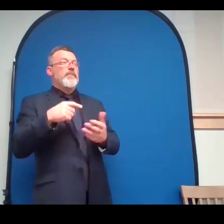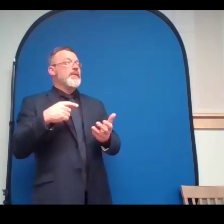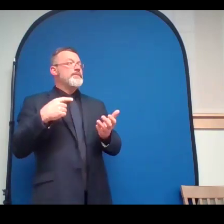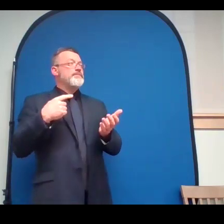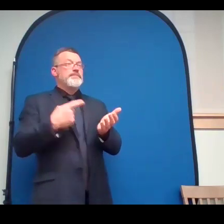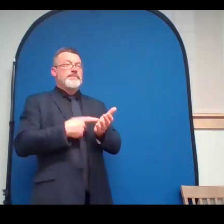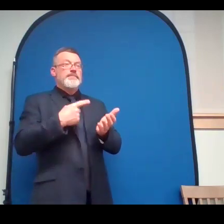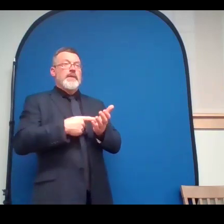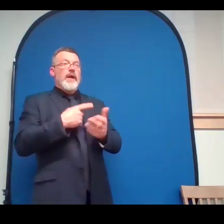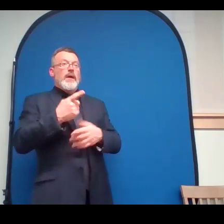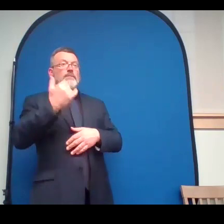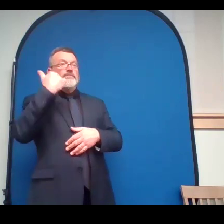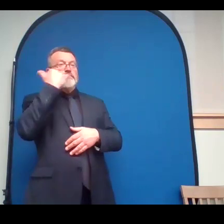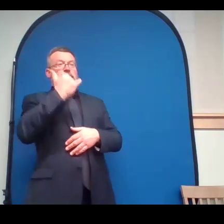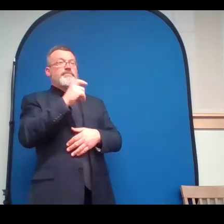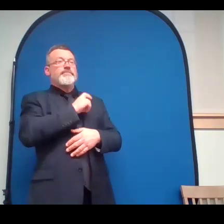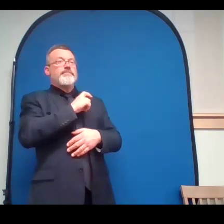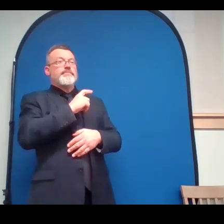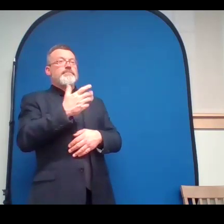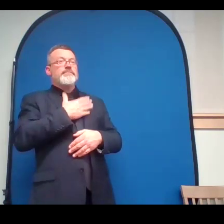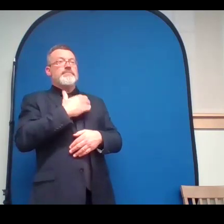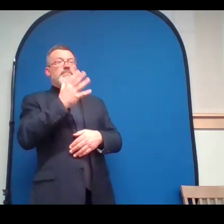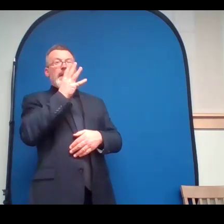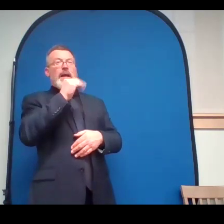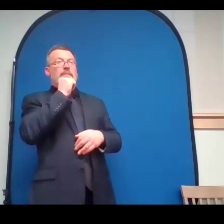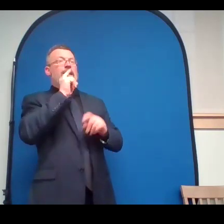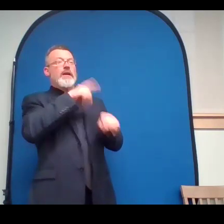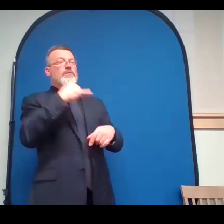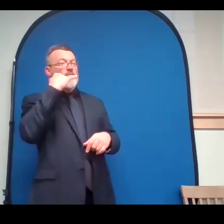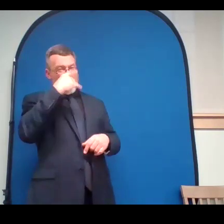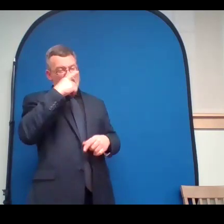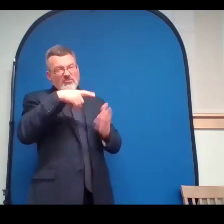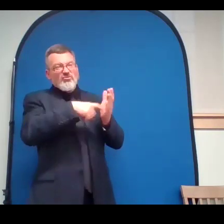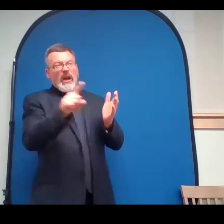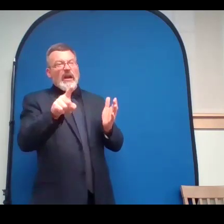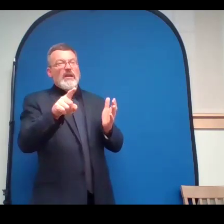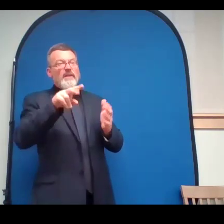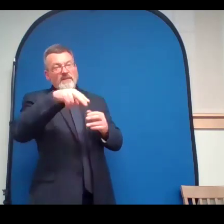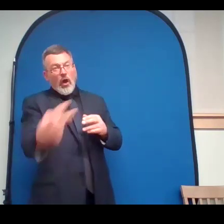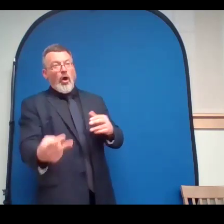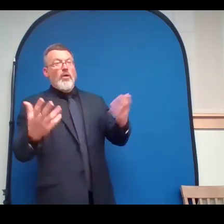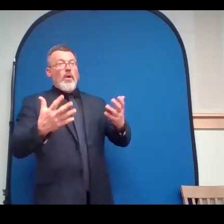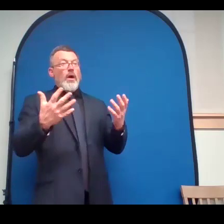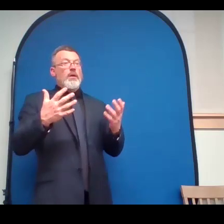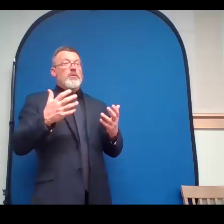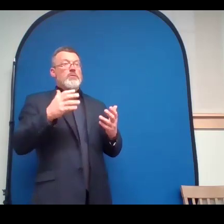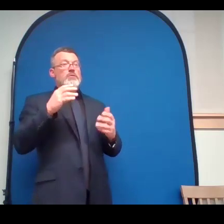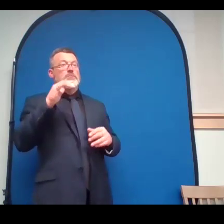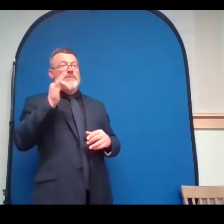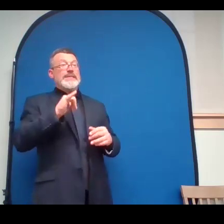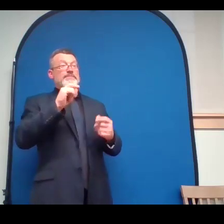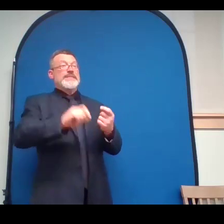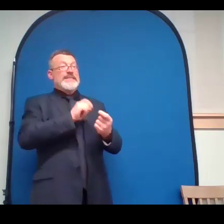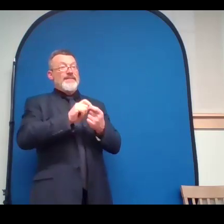phone. You check on her at the house. Well, with this, yes, it was part